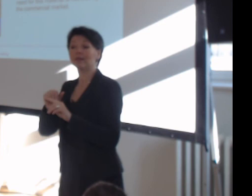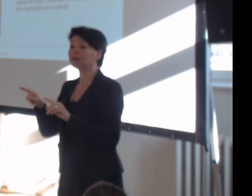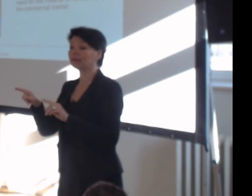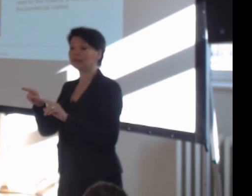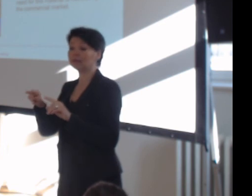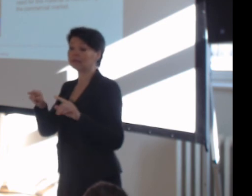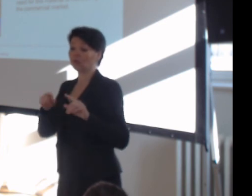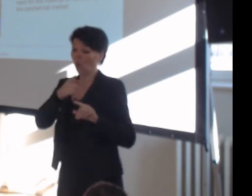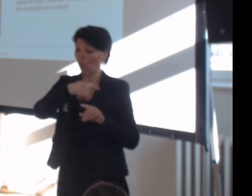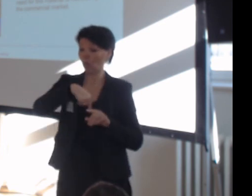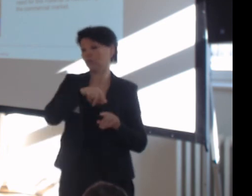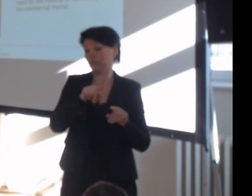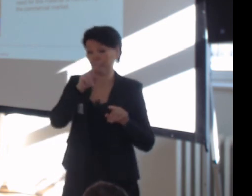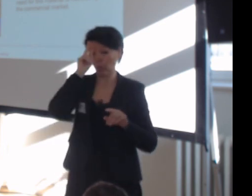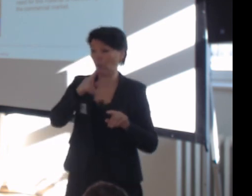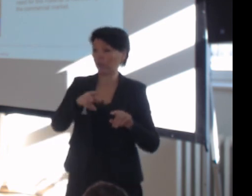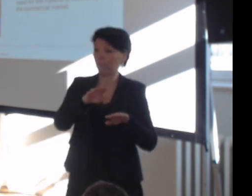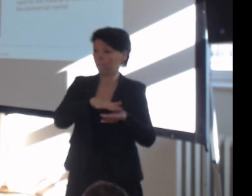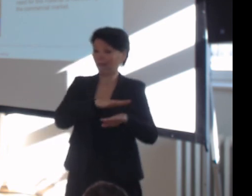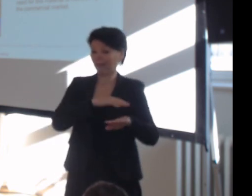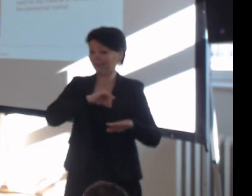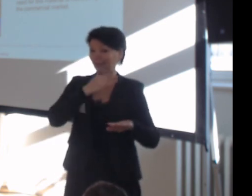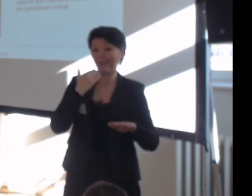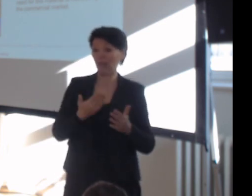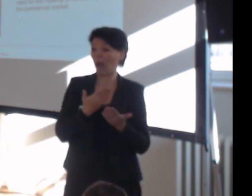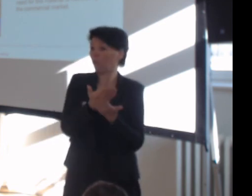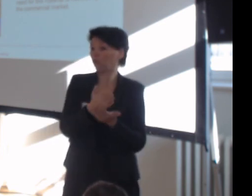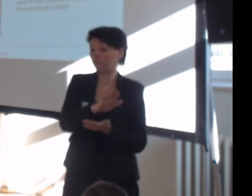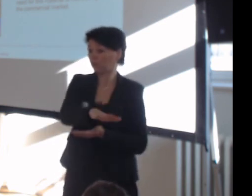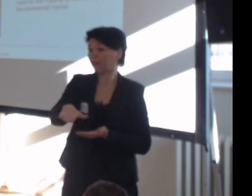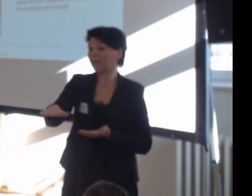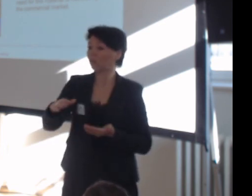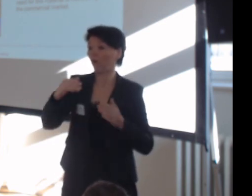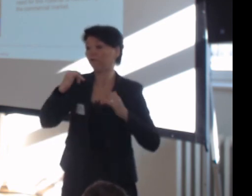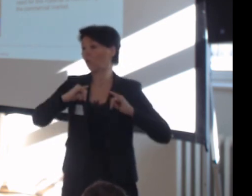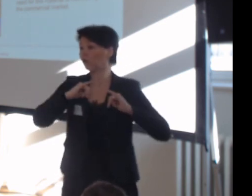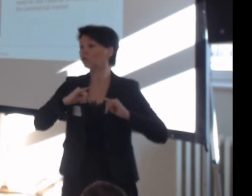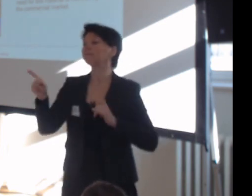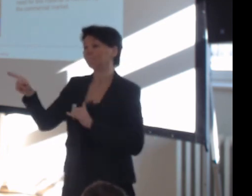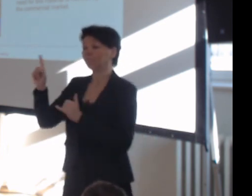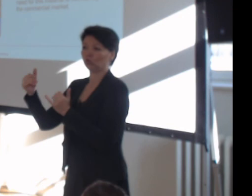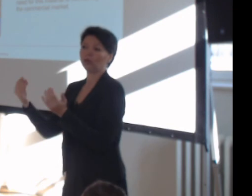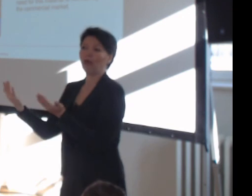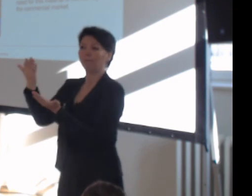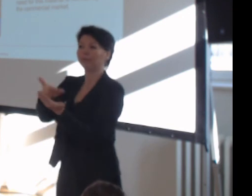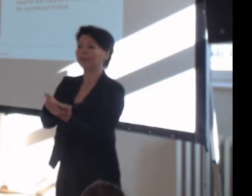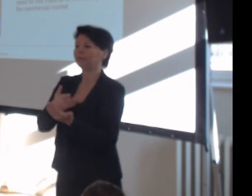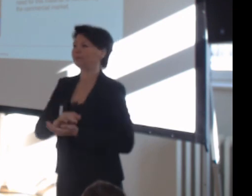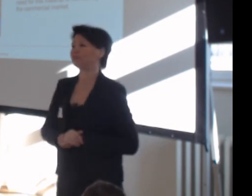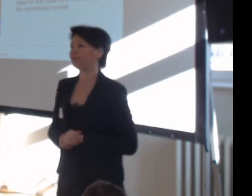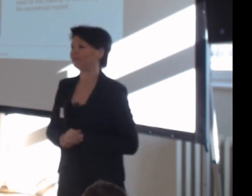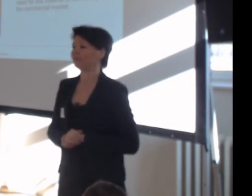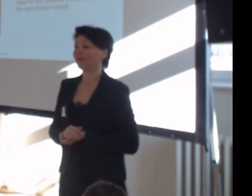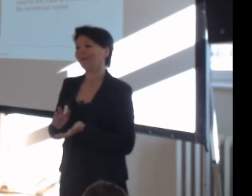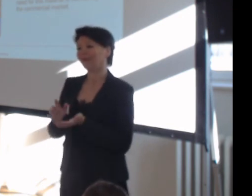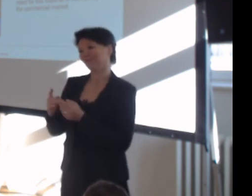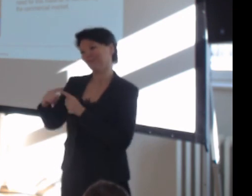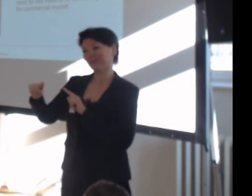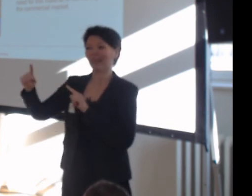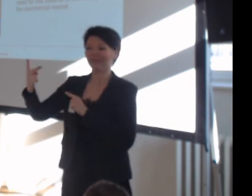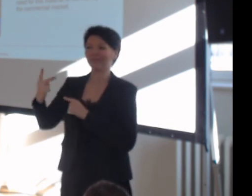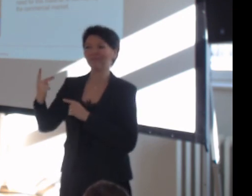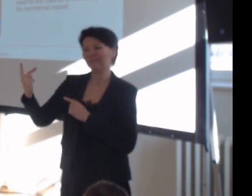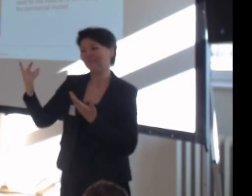by the commercial market. So that's actually the difference between those two agencies. Of